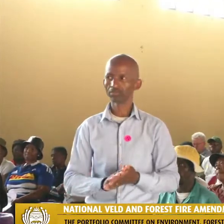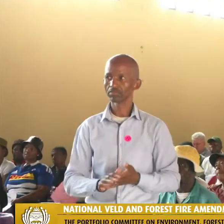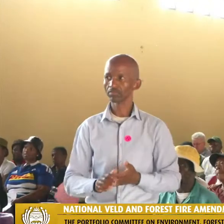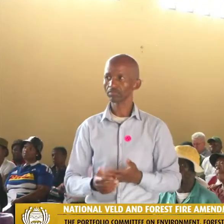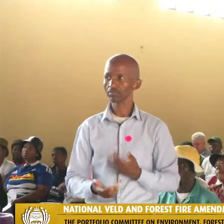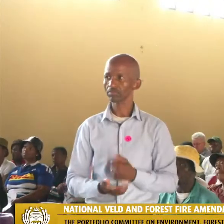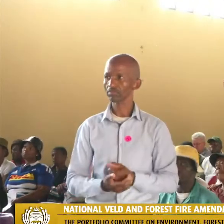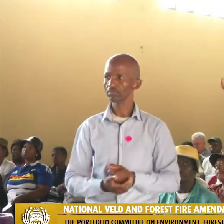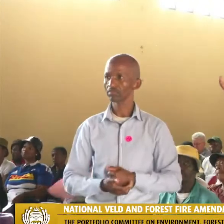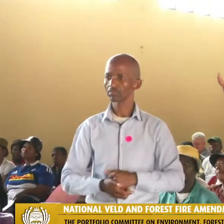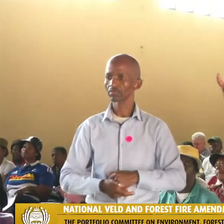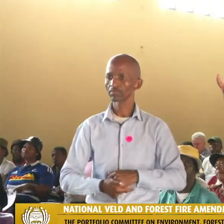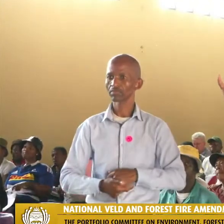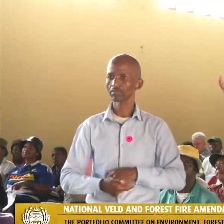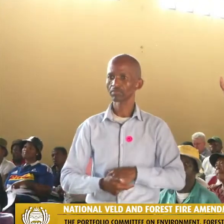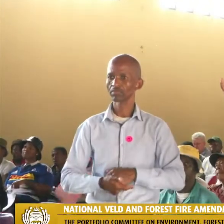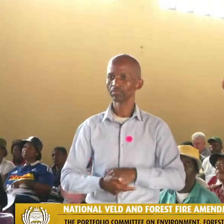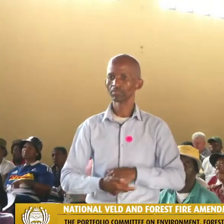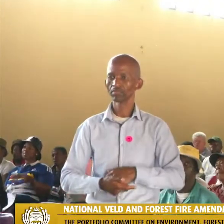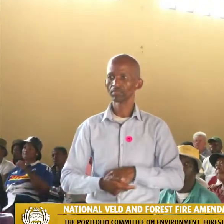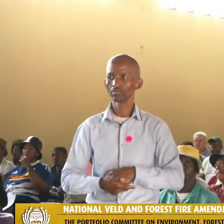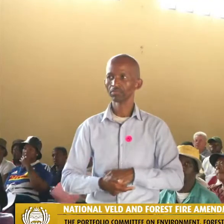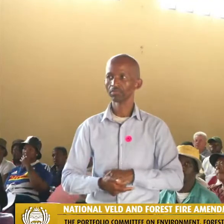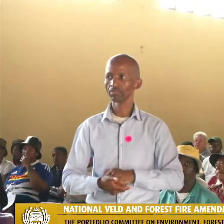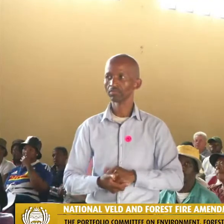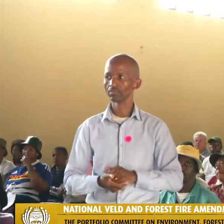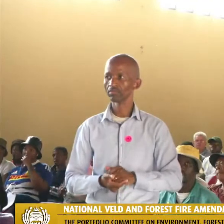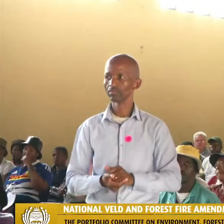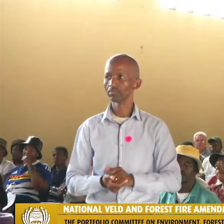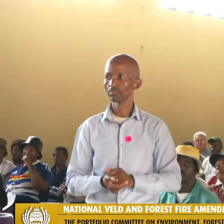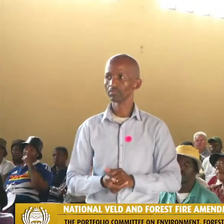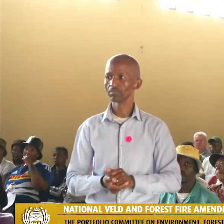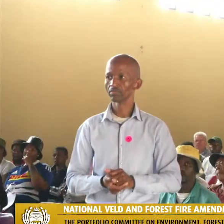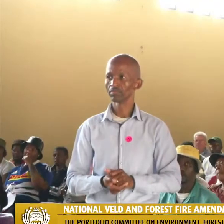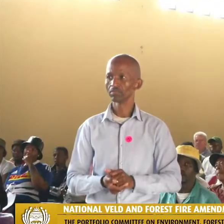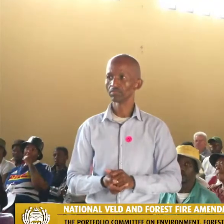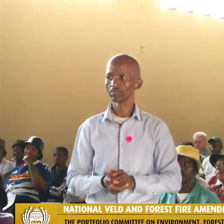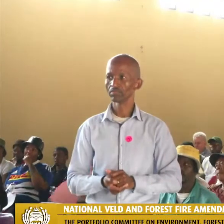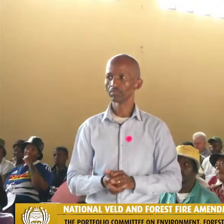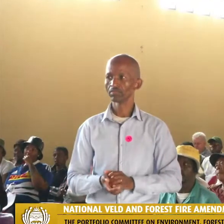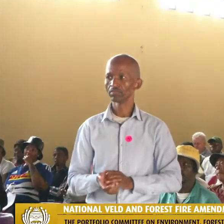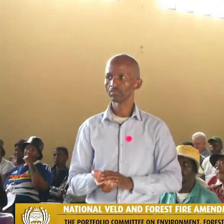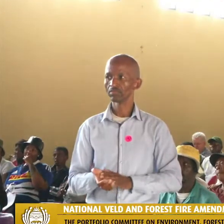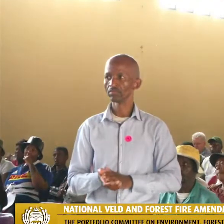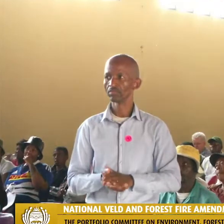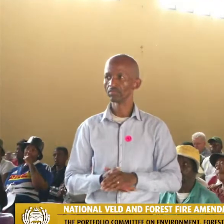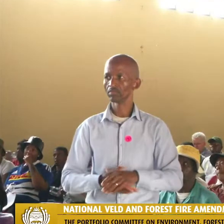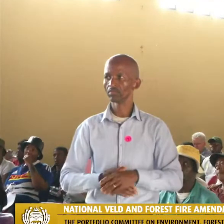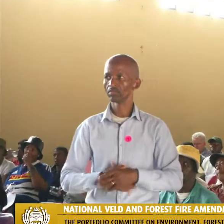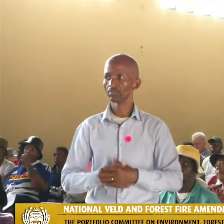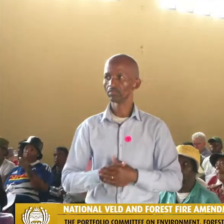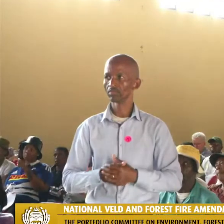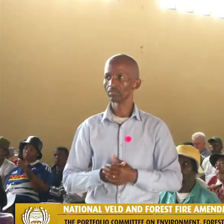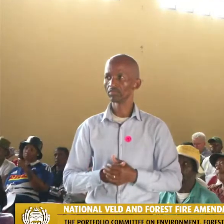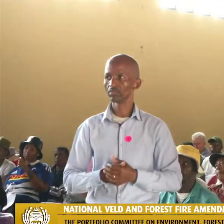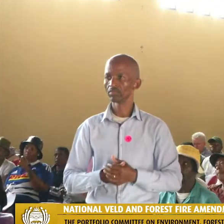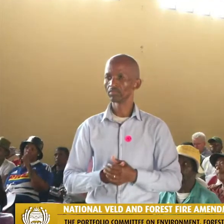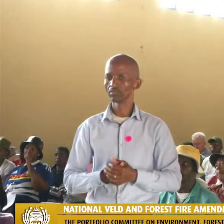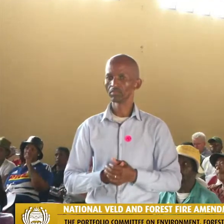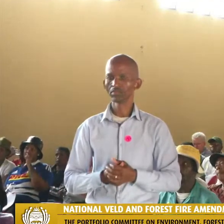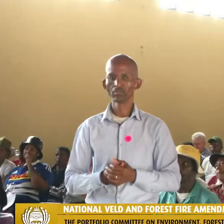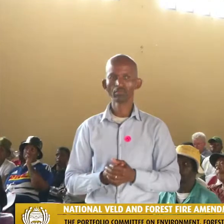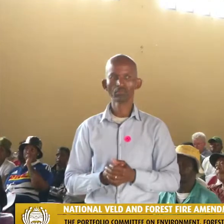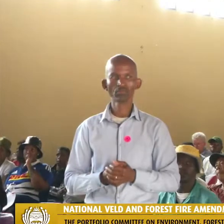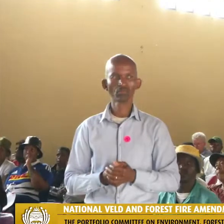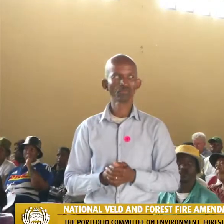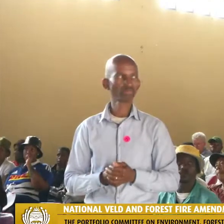have made money and an income for themselves in the dolomitic area. If that is so, let them close the N12 because it is dolomitic.